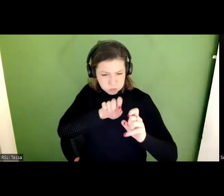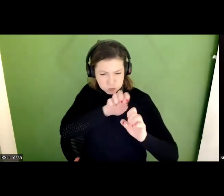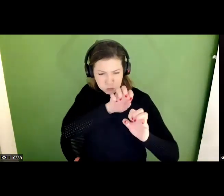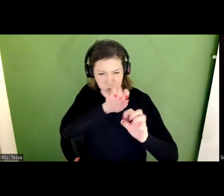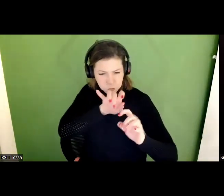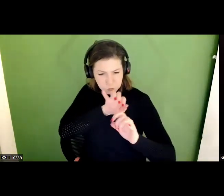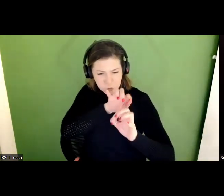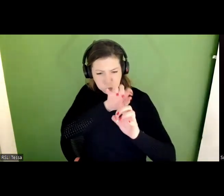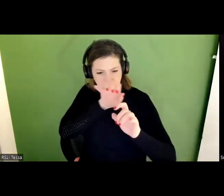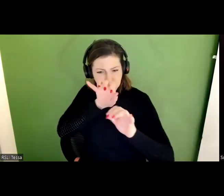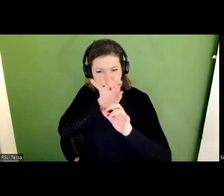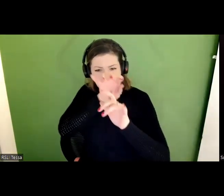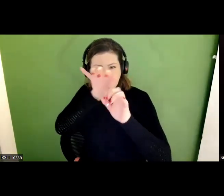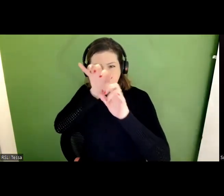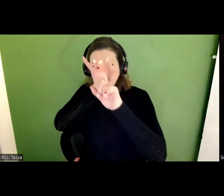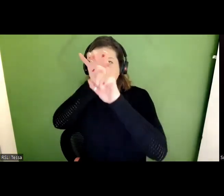flow,